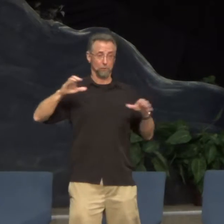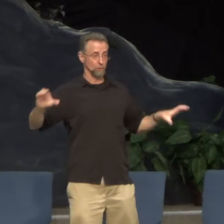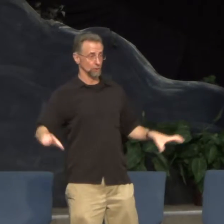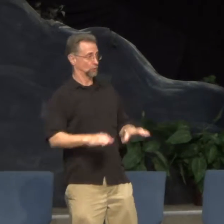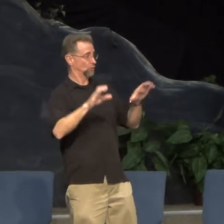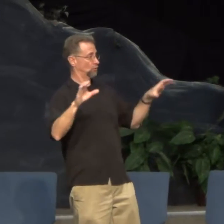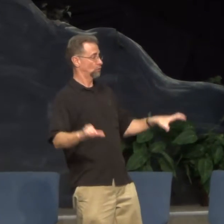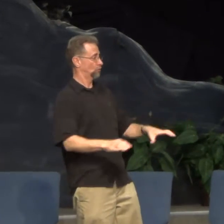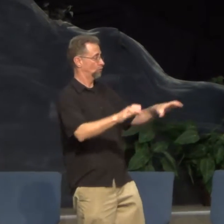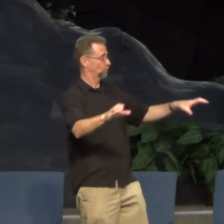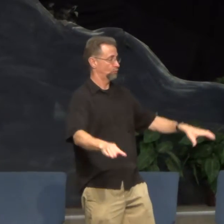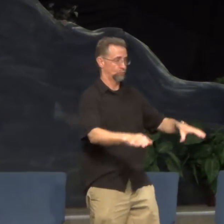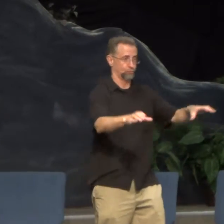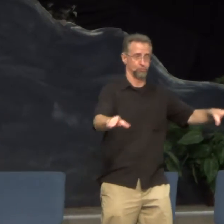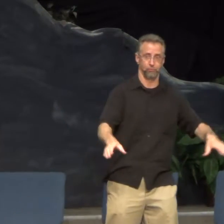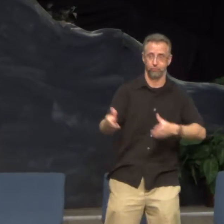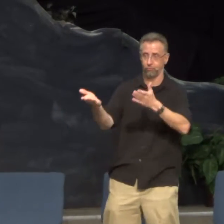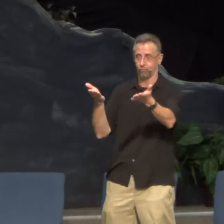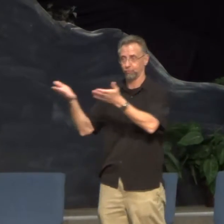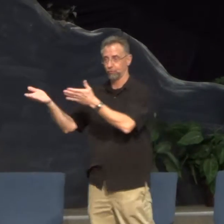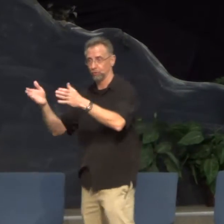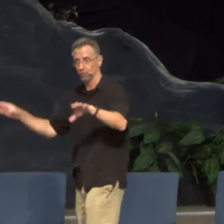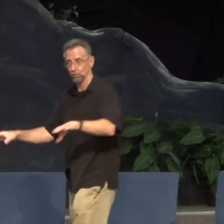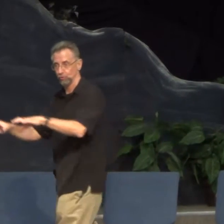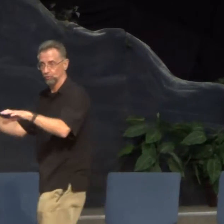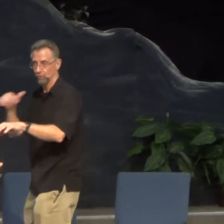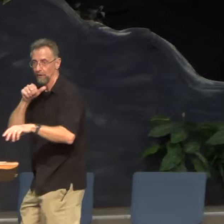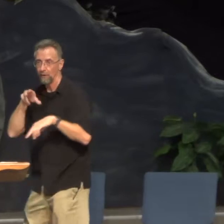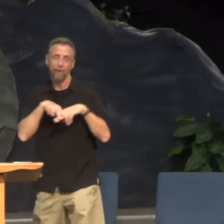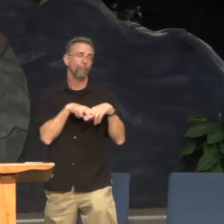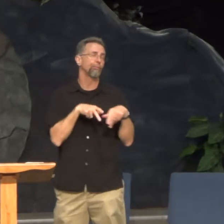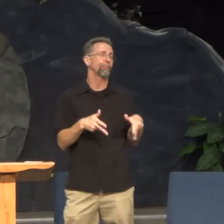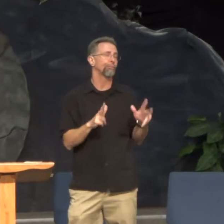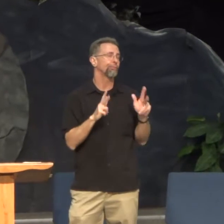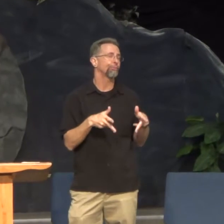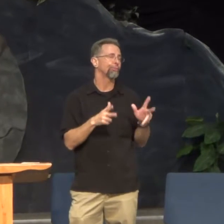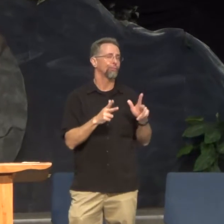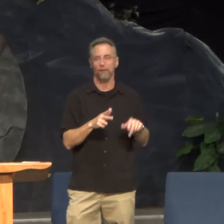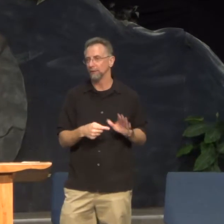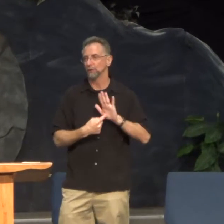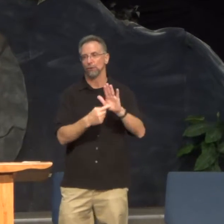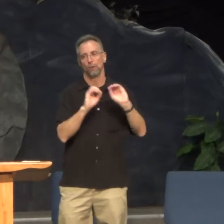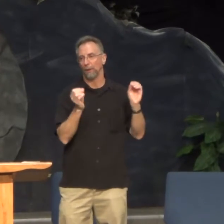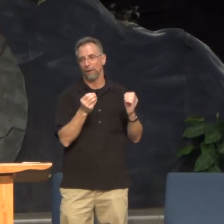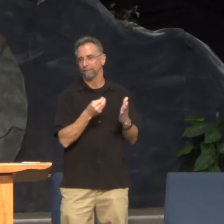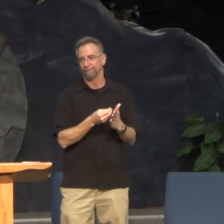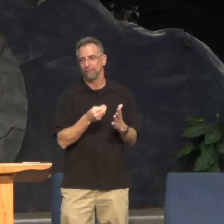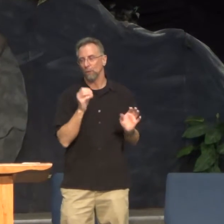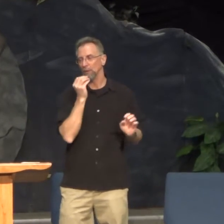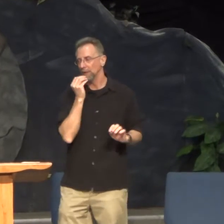If we love God, then we will do. We will serve. We'll not just sit back and show